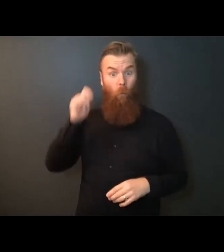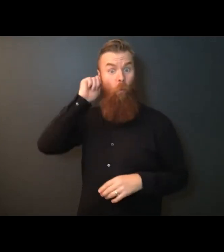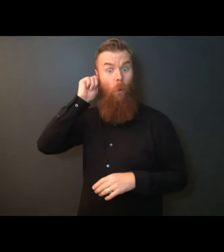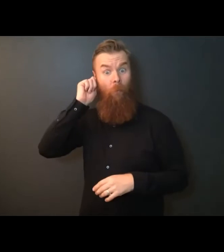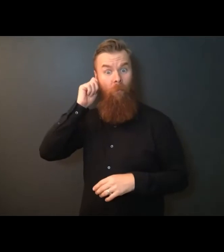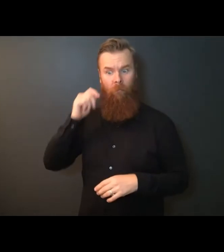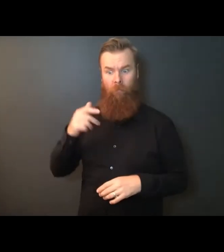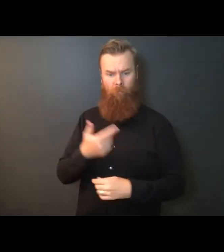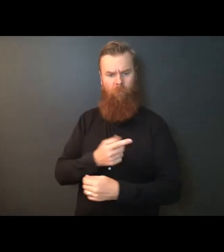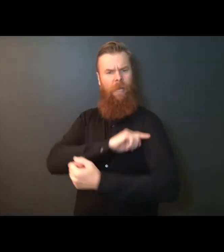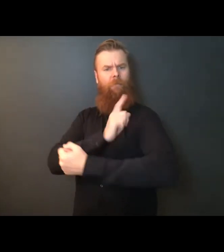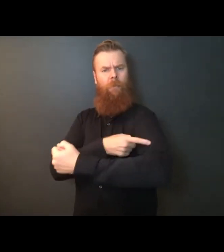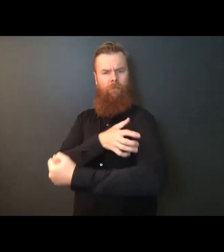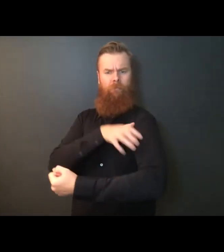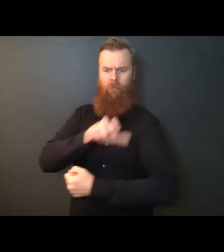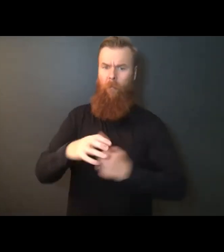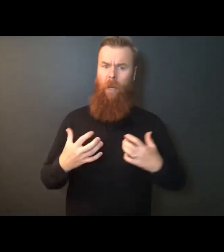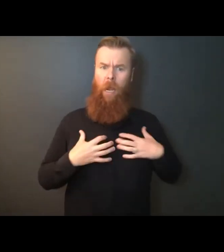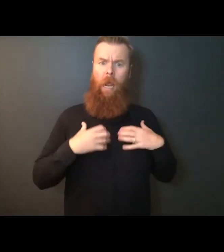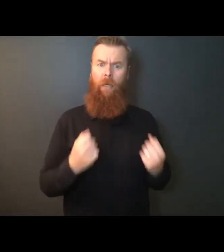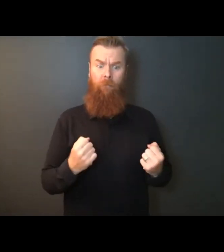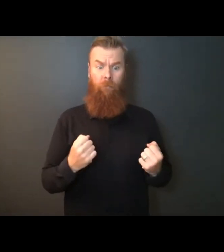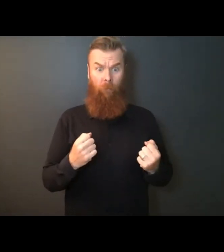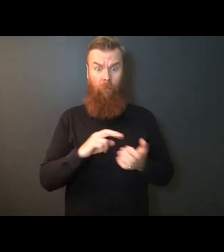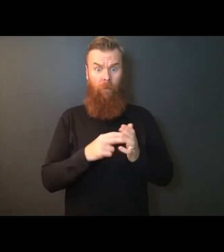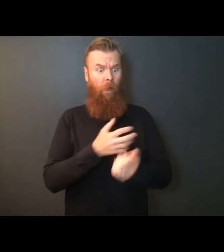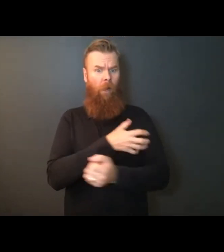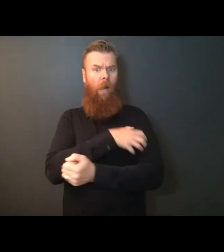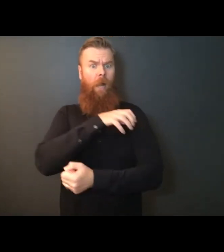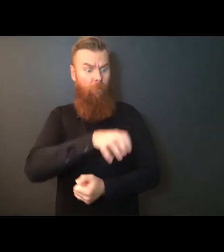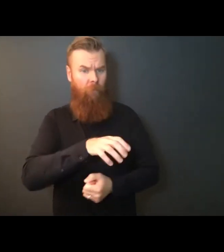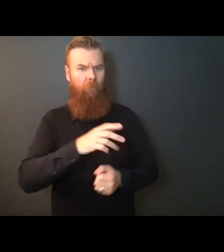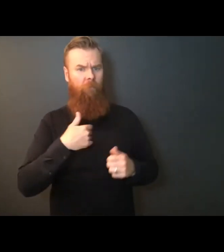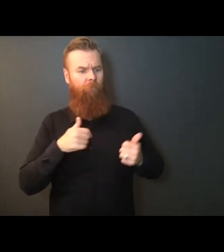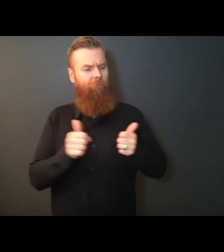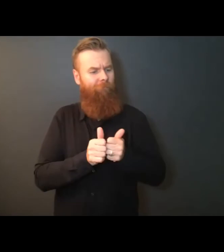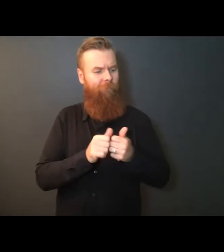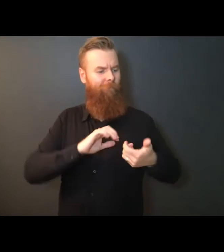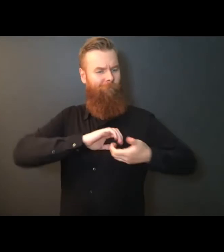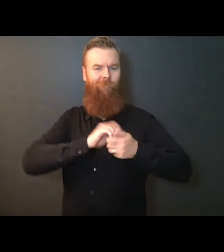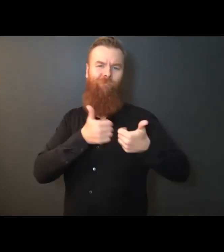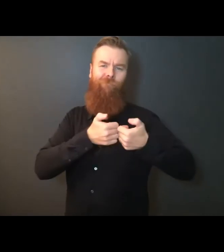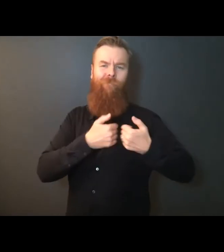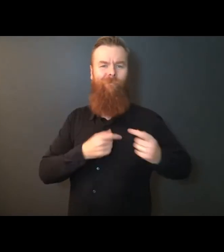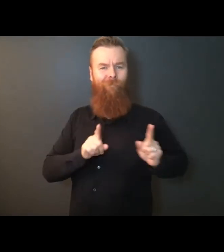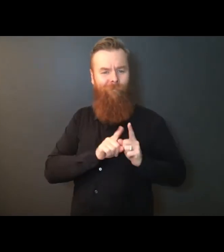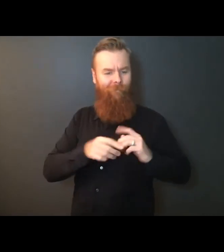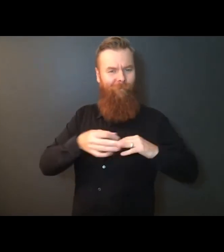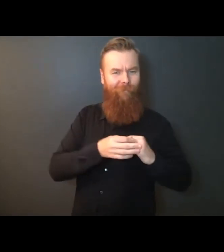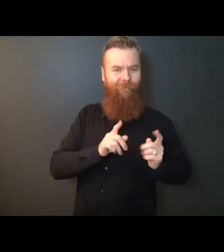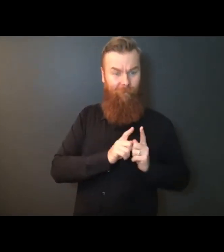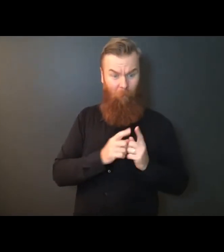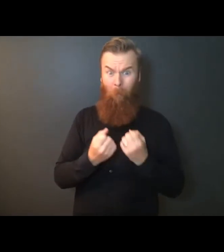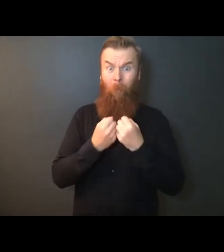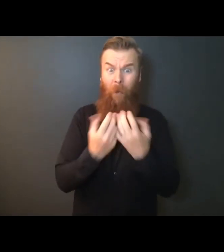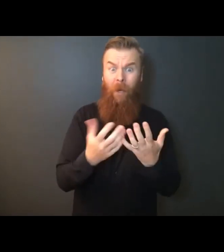their spouse. And yet we saw a lot of people who are non-compliant with some of those norms and having extramarital affairs